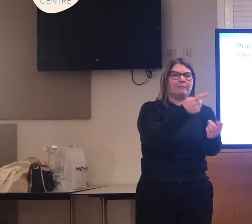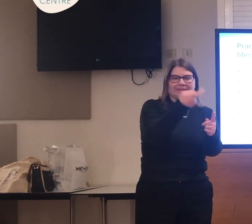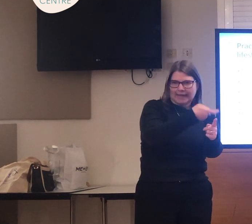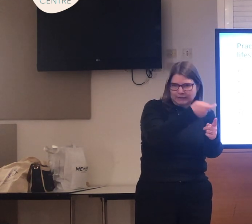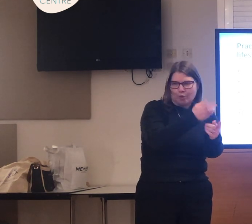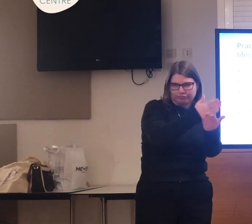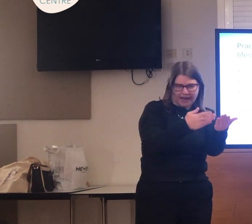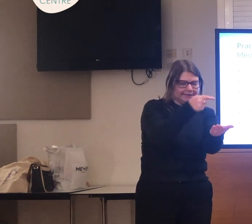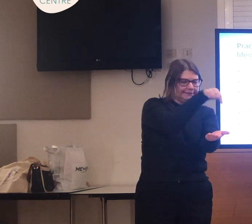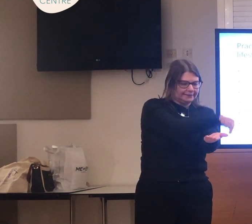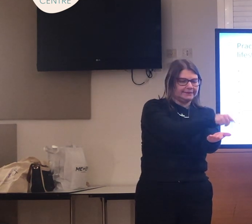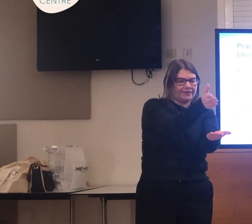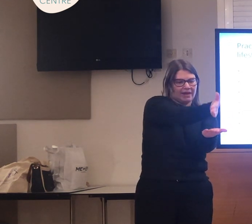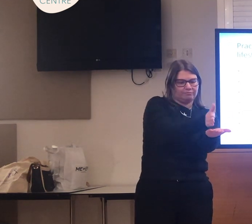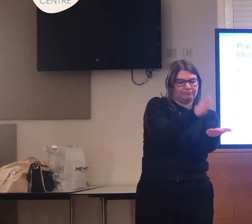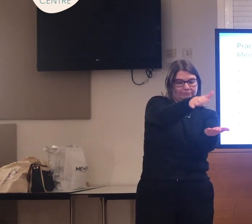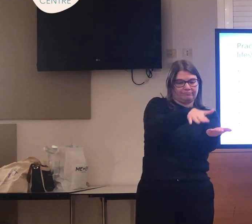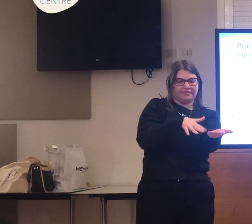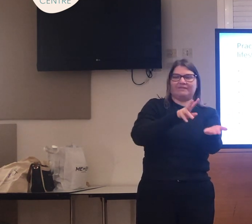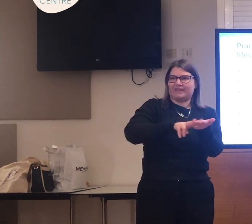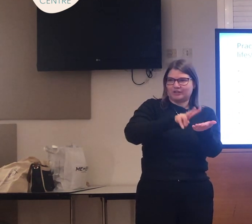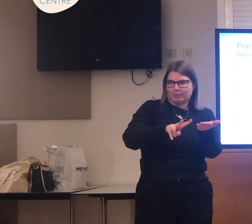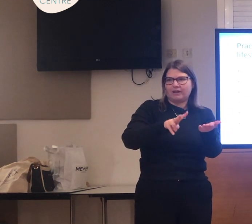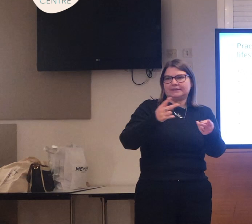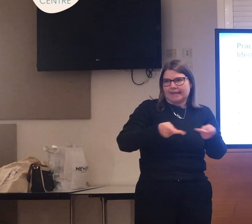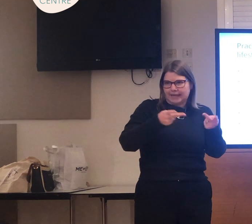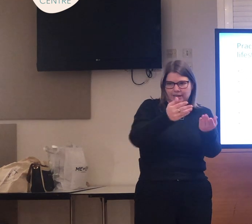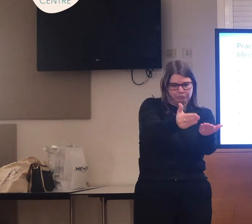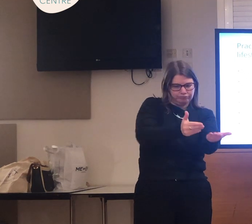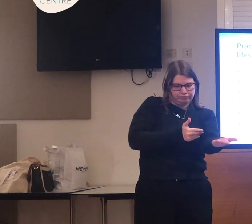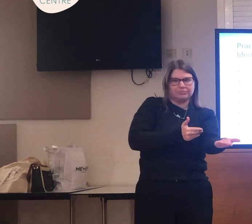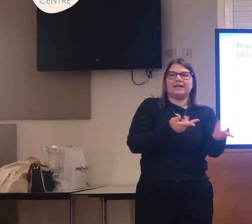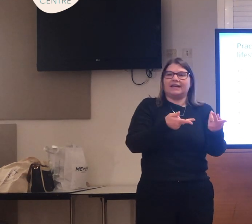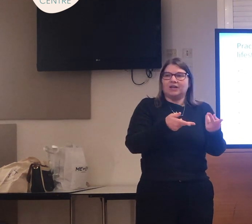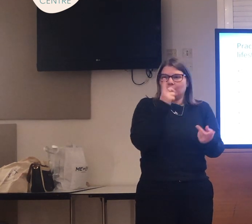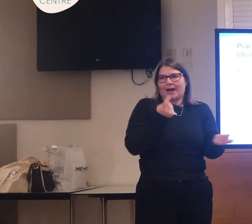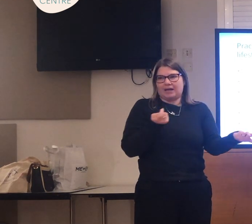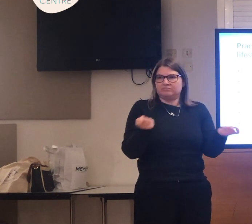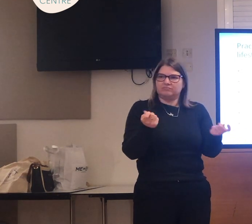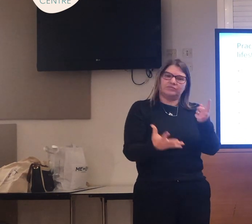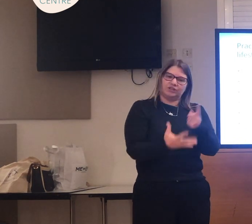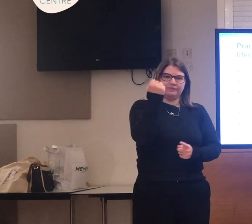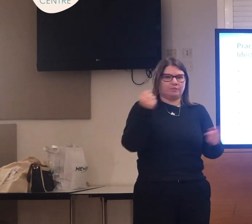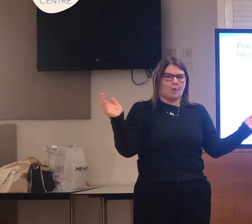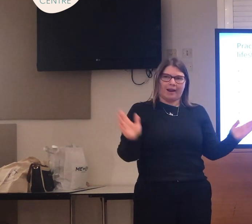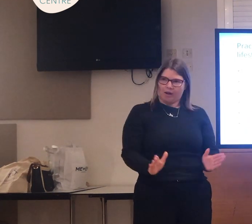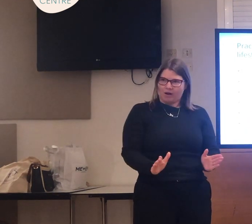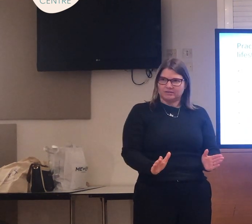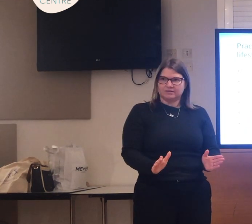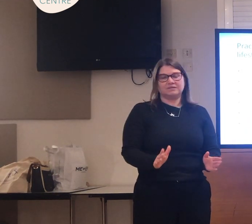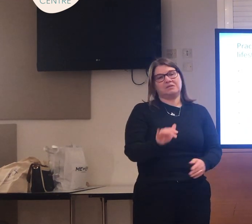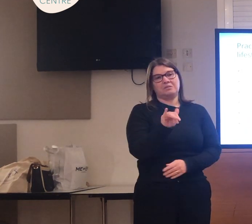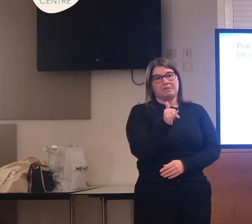And to achieve a weight loss, if that's what you need, of around